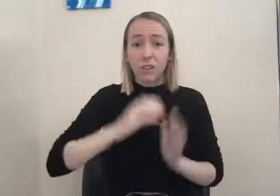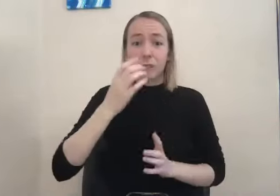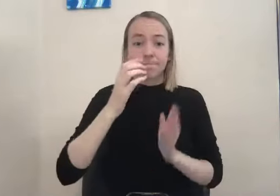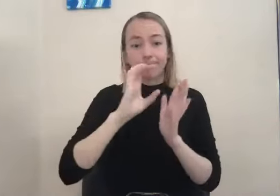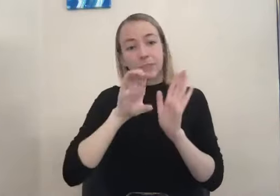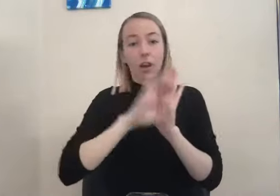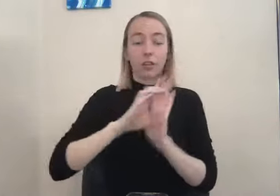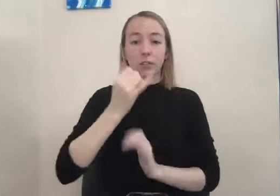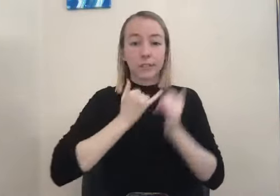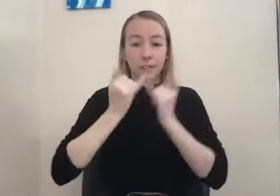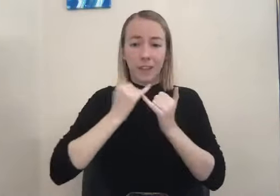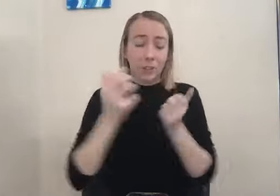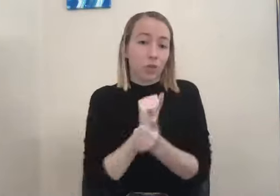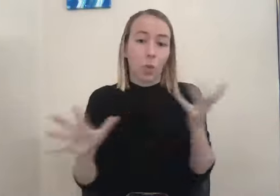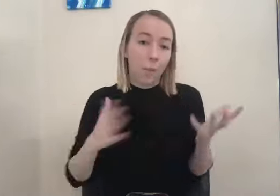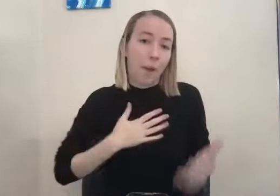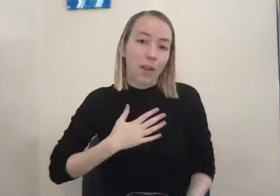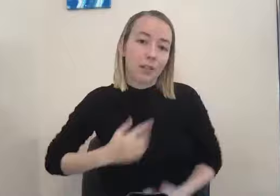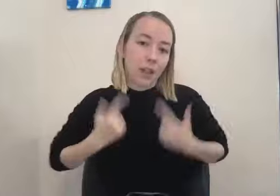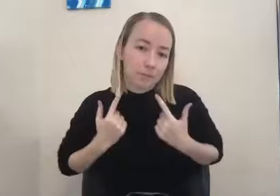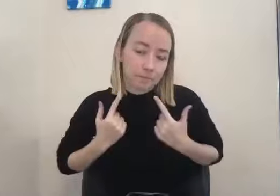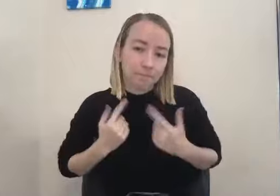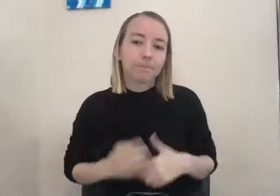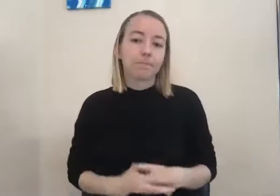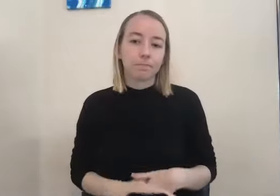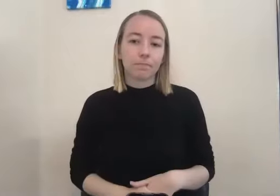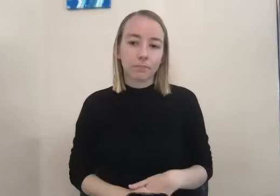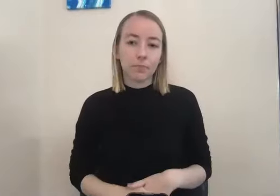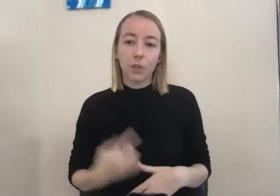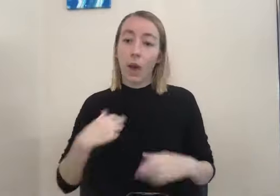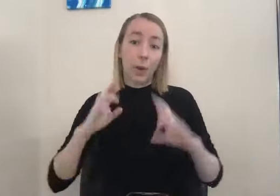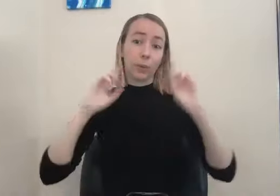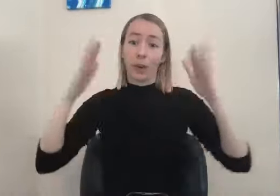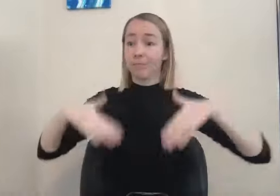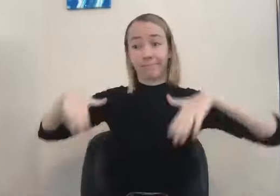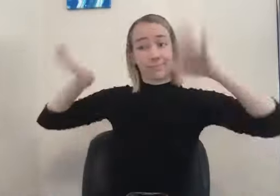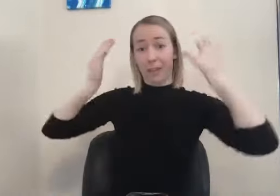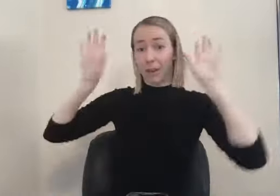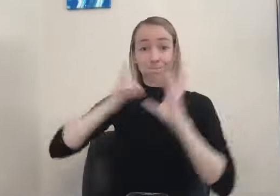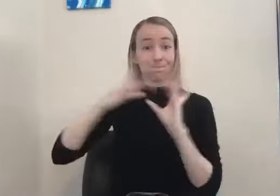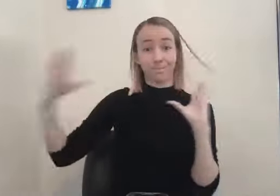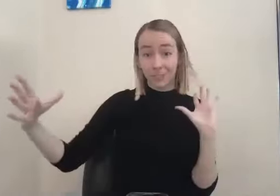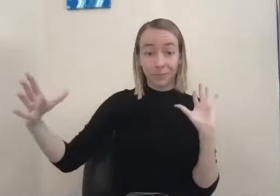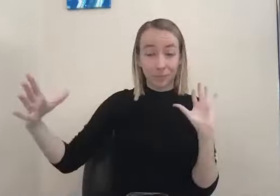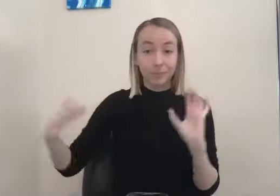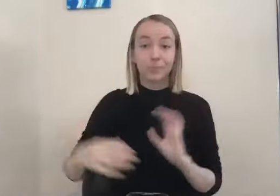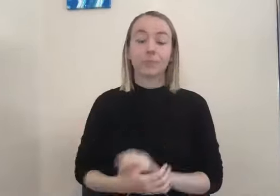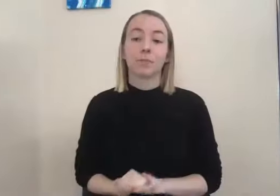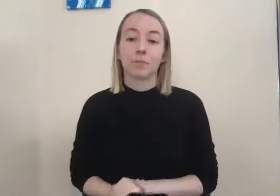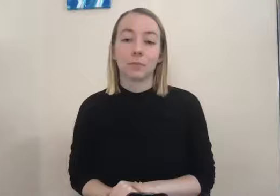remove all these defects of character. So I didn't need to do nothing. But by the time I go to step 6, I can assure you